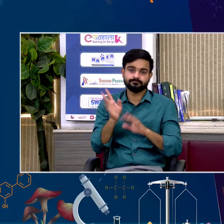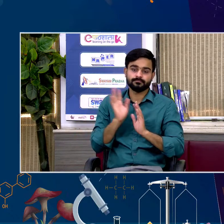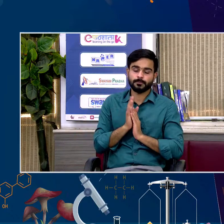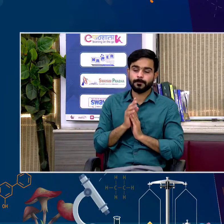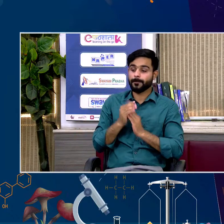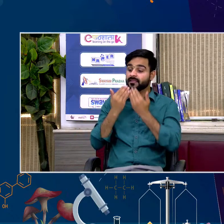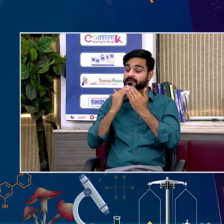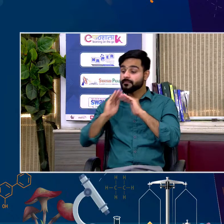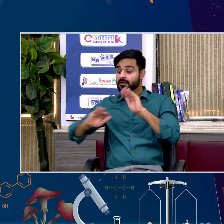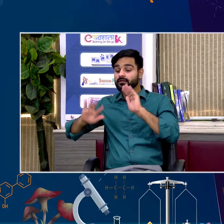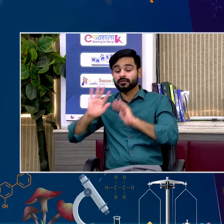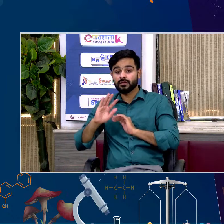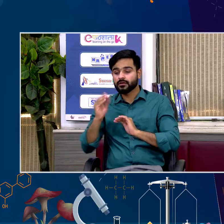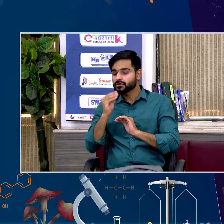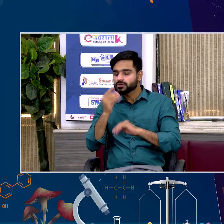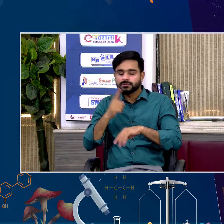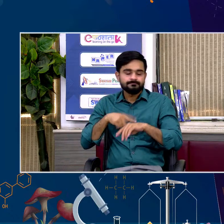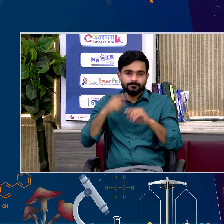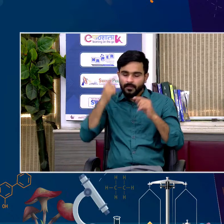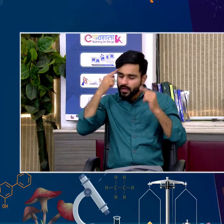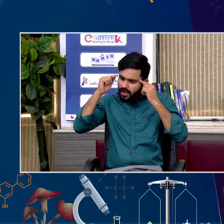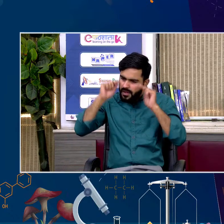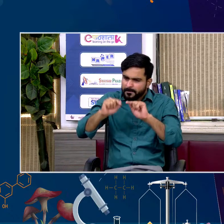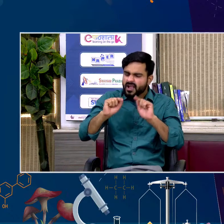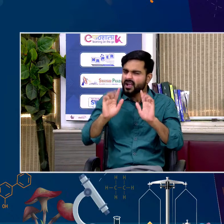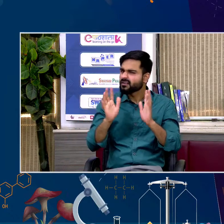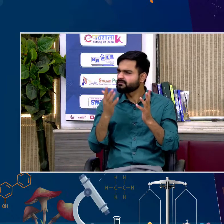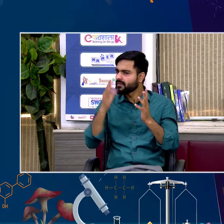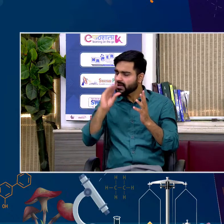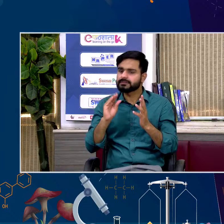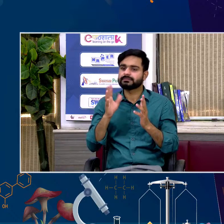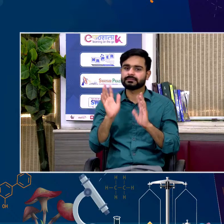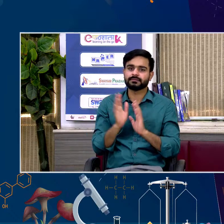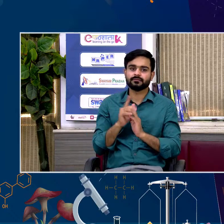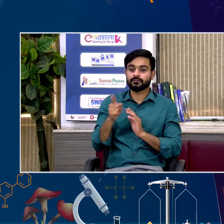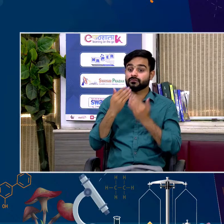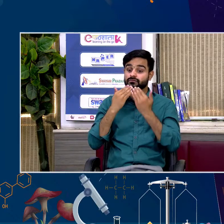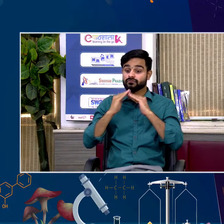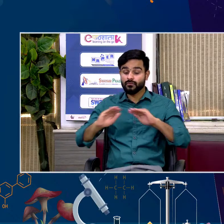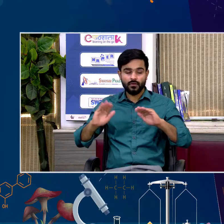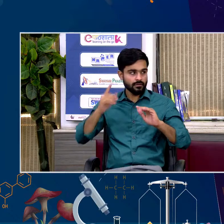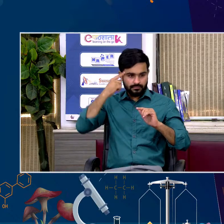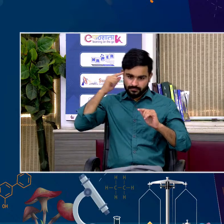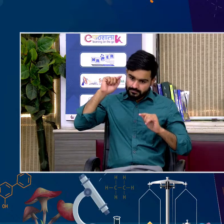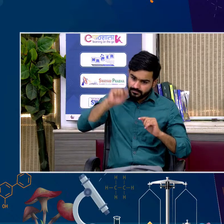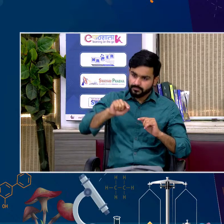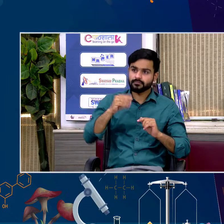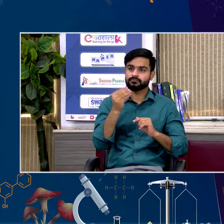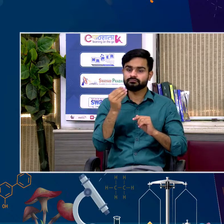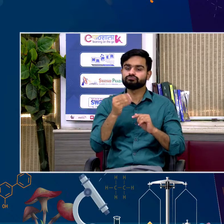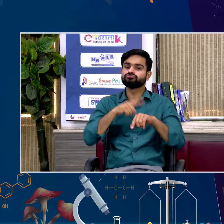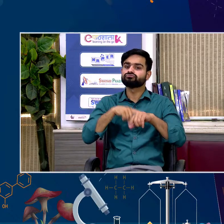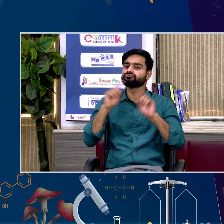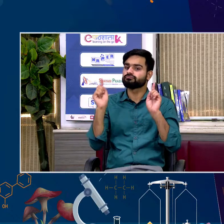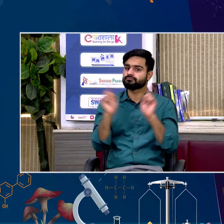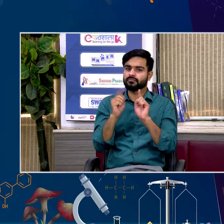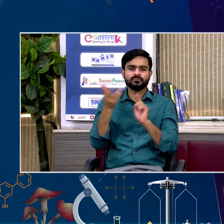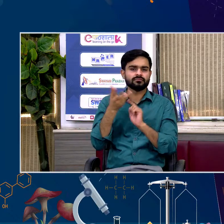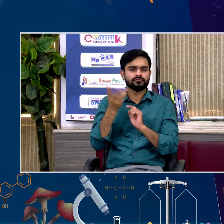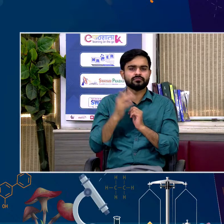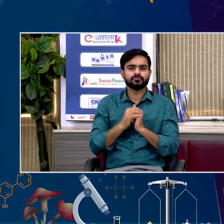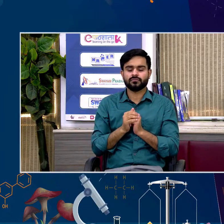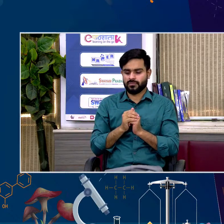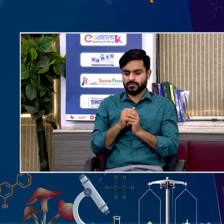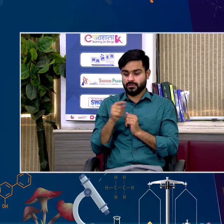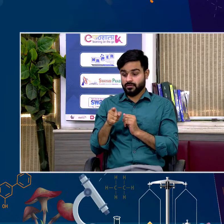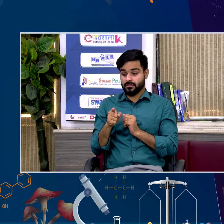children have very short attention spans, and for an autistic child, the attention span is even shorter because